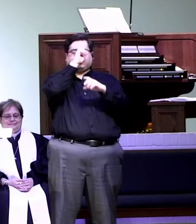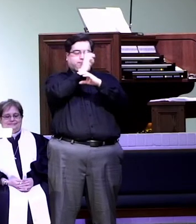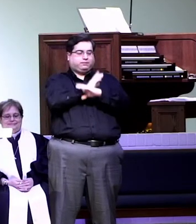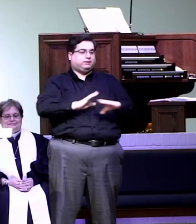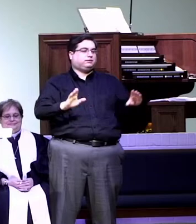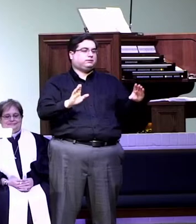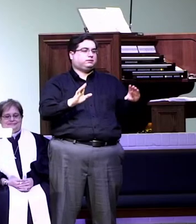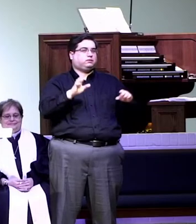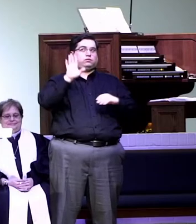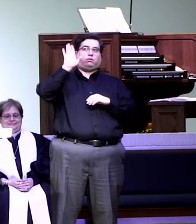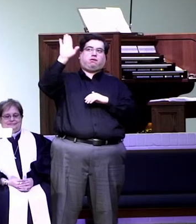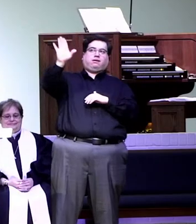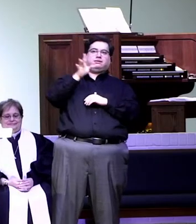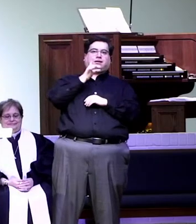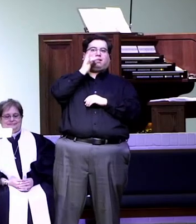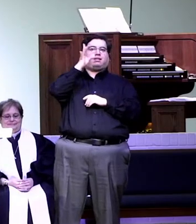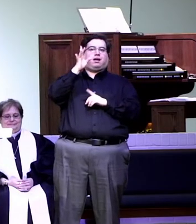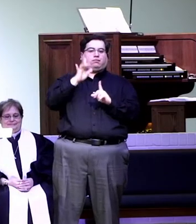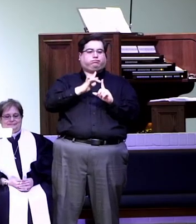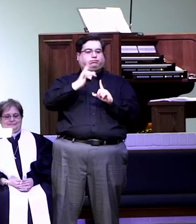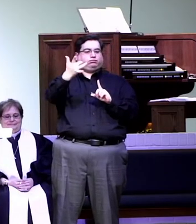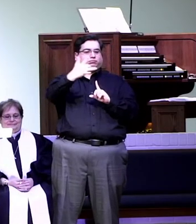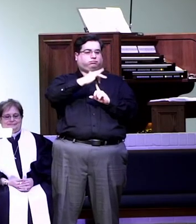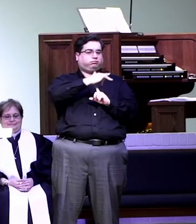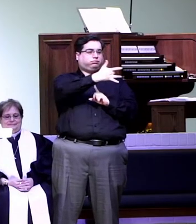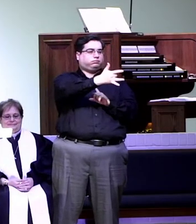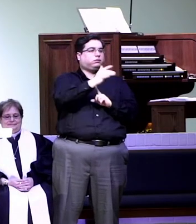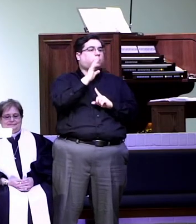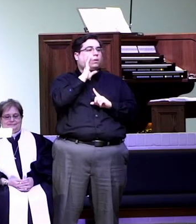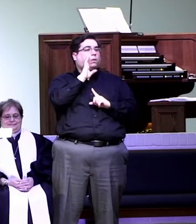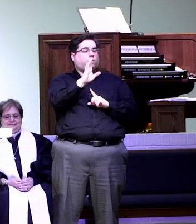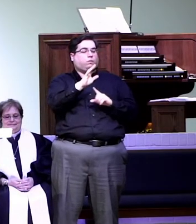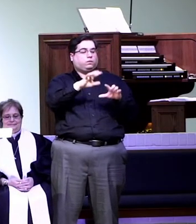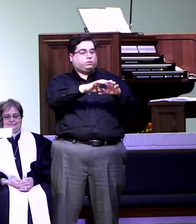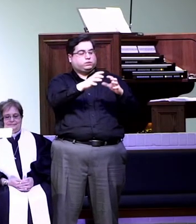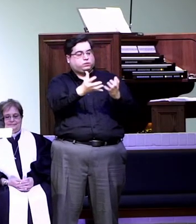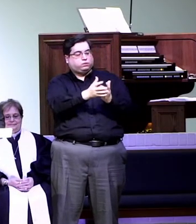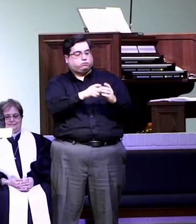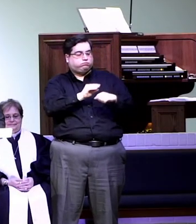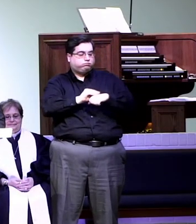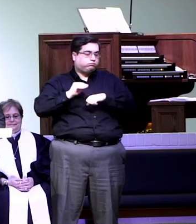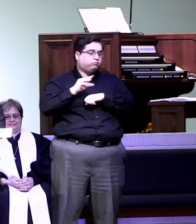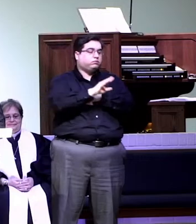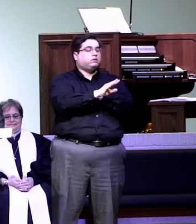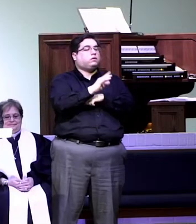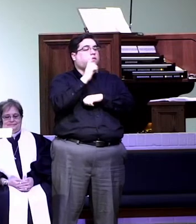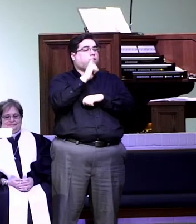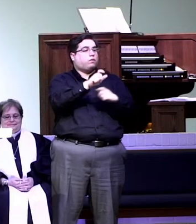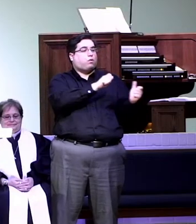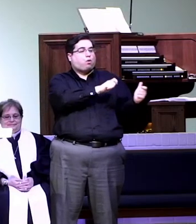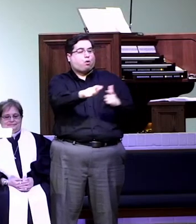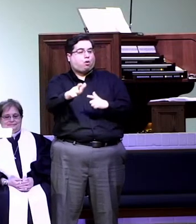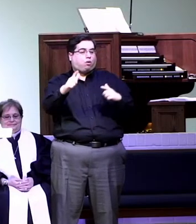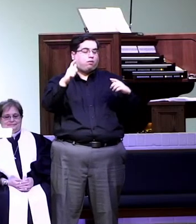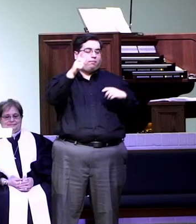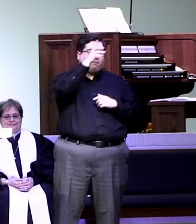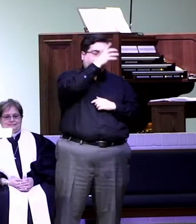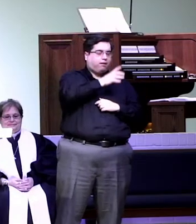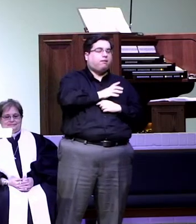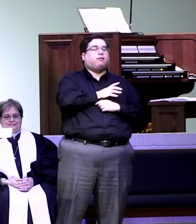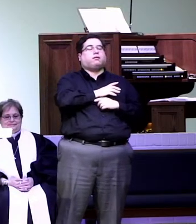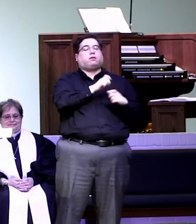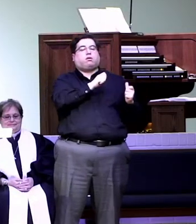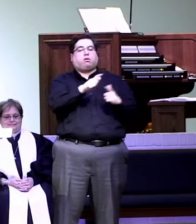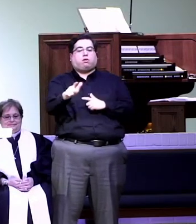light and extinguish in the world and in our hearts of all men all hatred and love